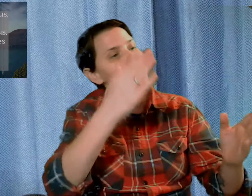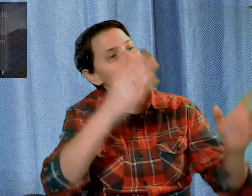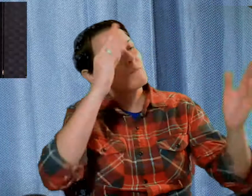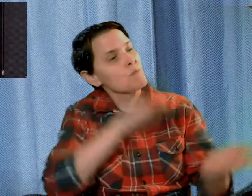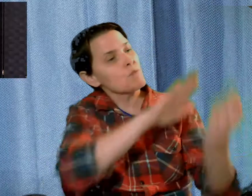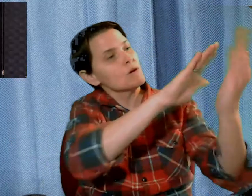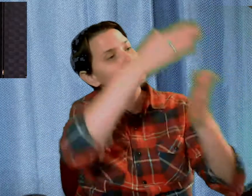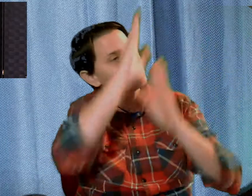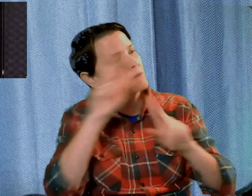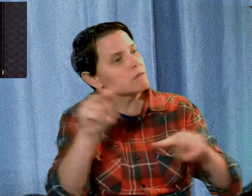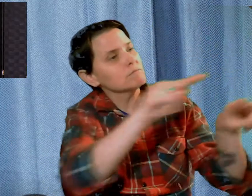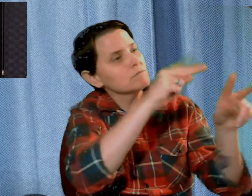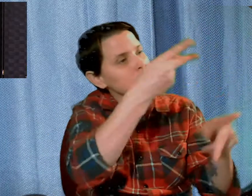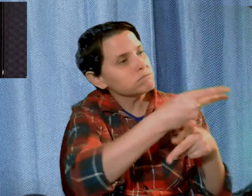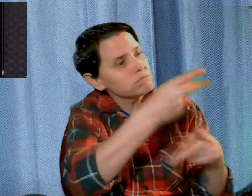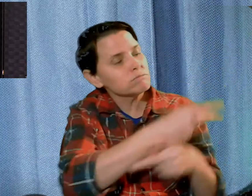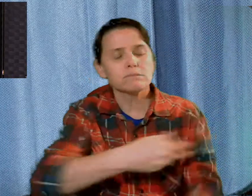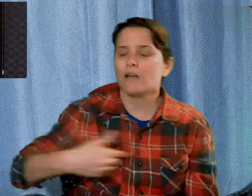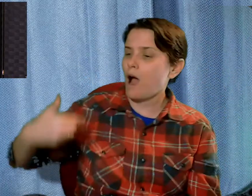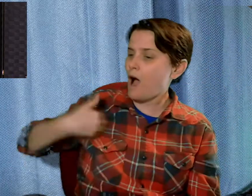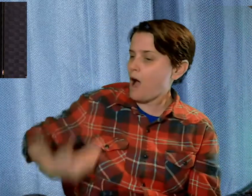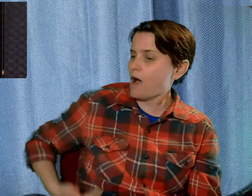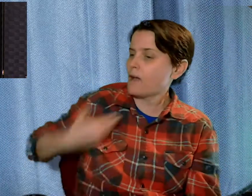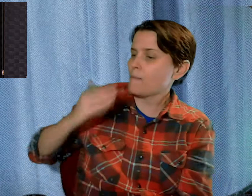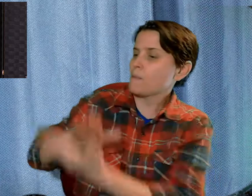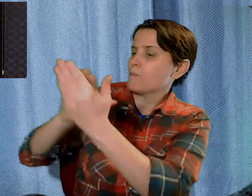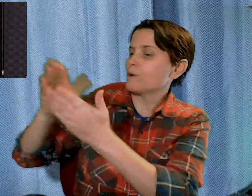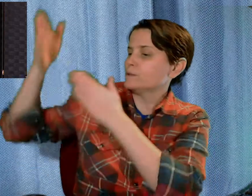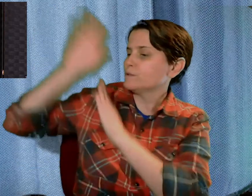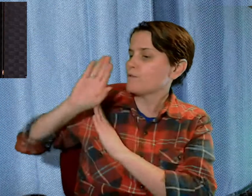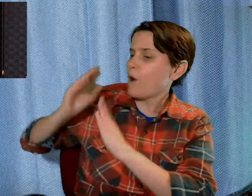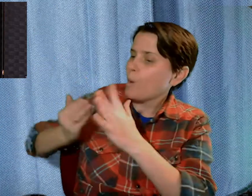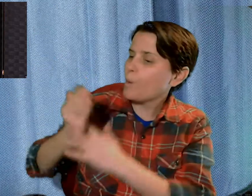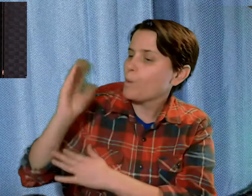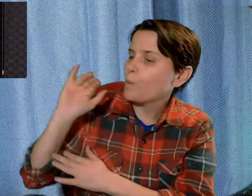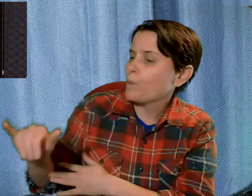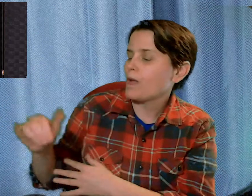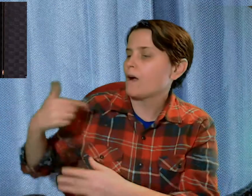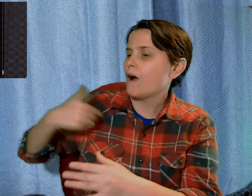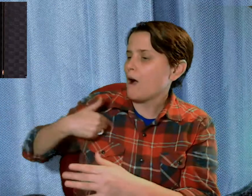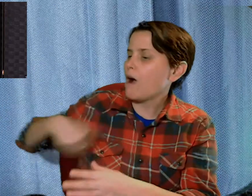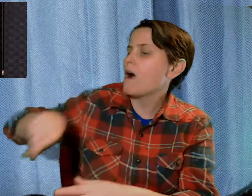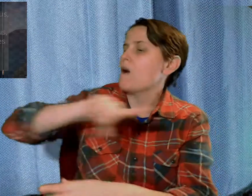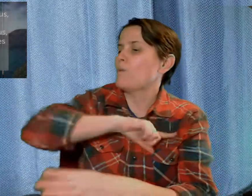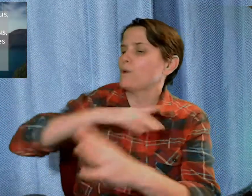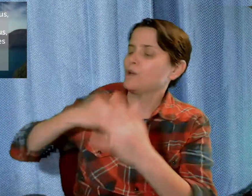us. I am the presence of God. As the presence of God, we radiate